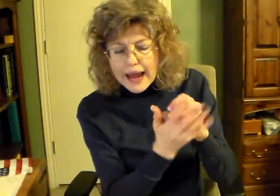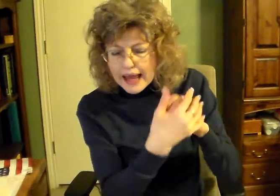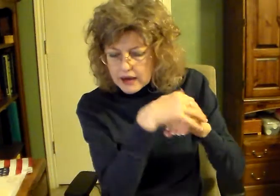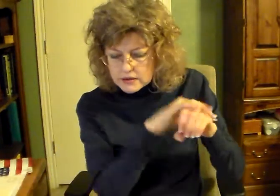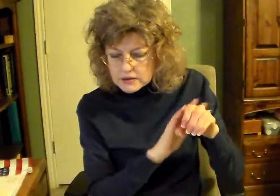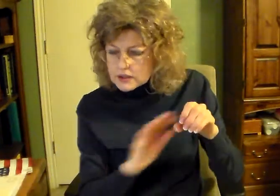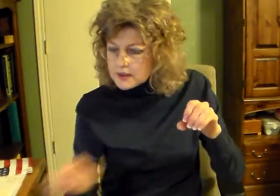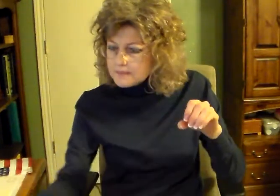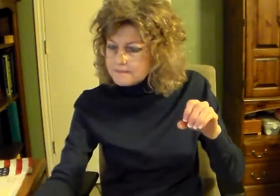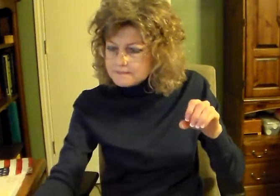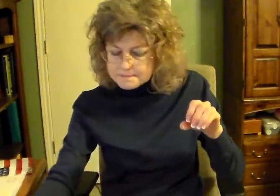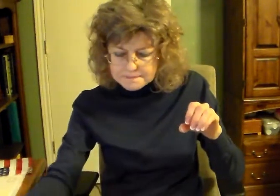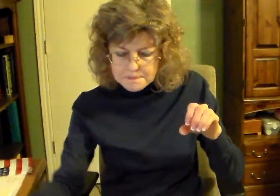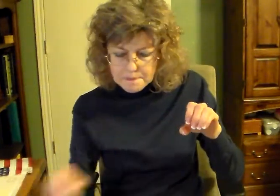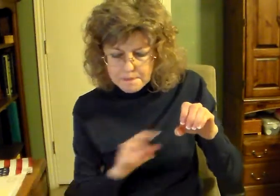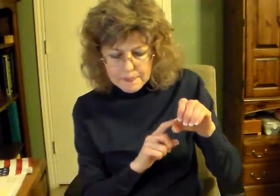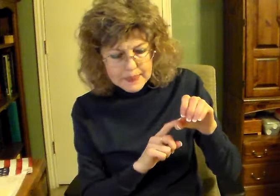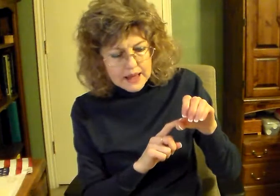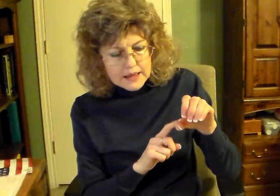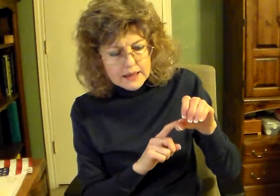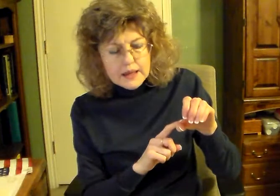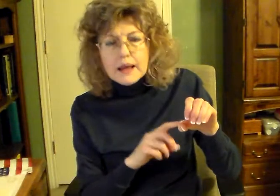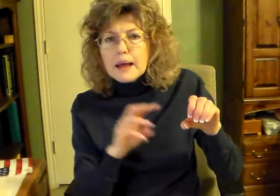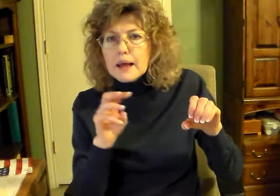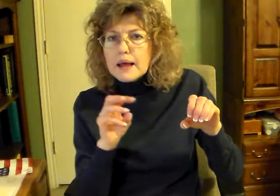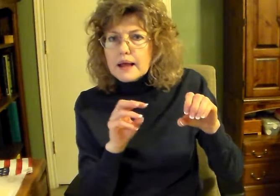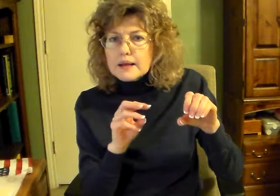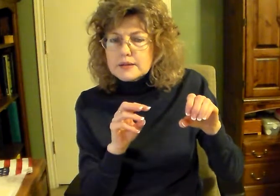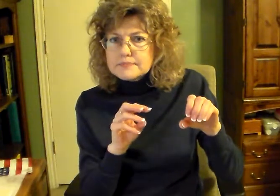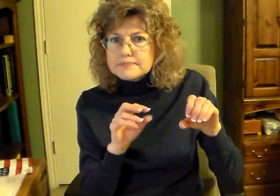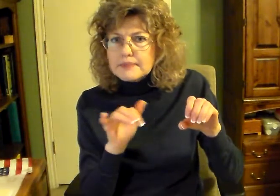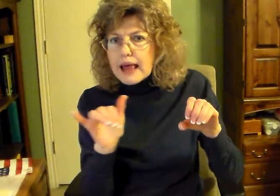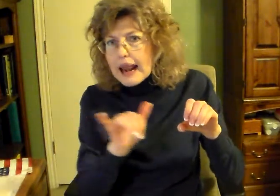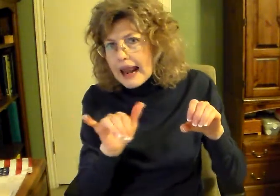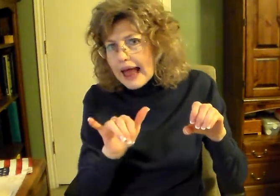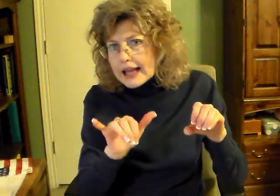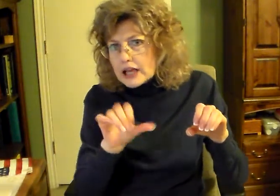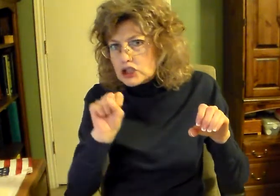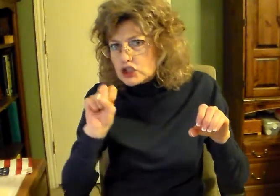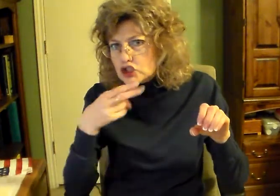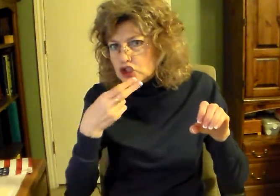membrane of the plant cells and create a shell of extra support.